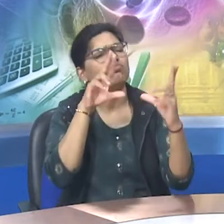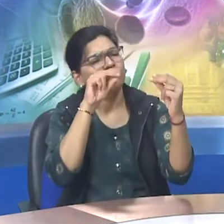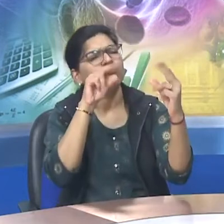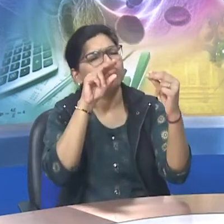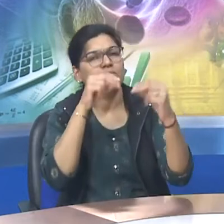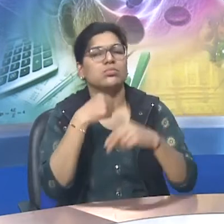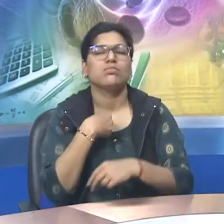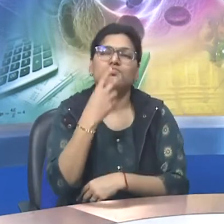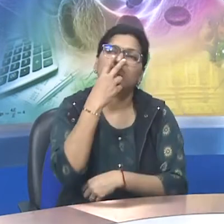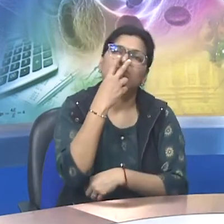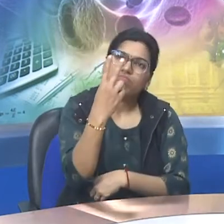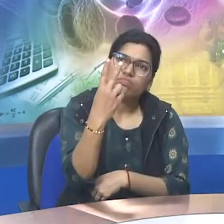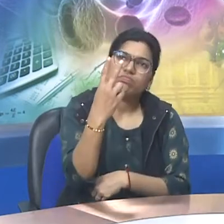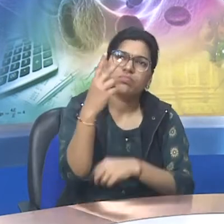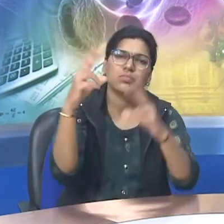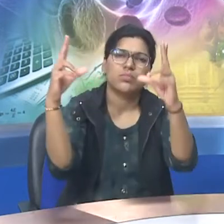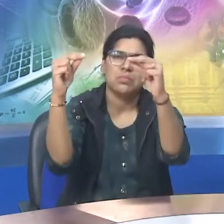just like me.